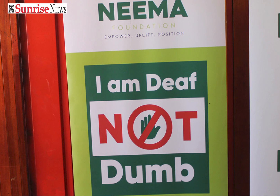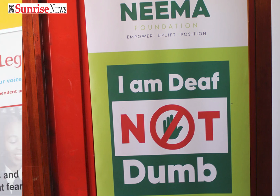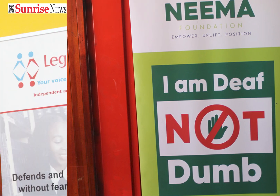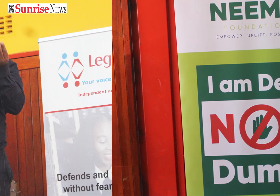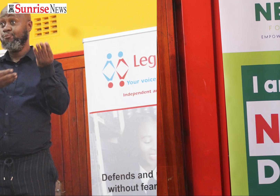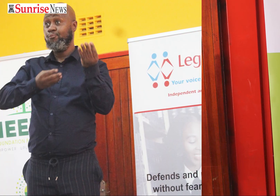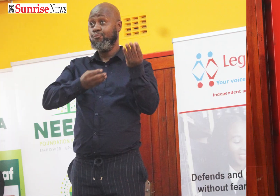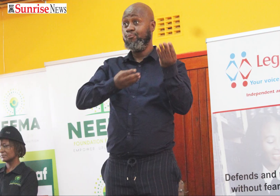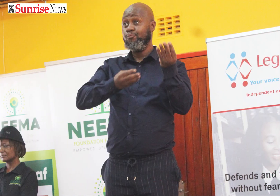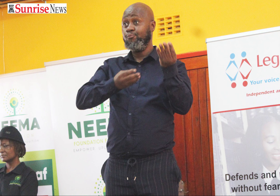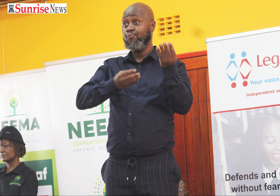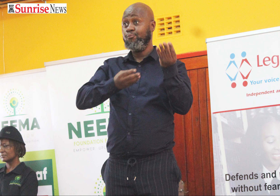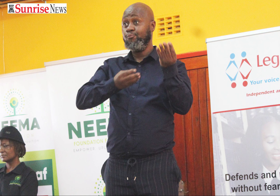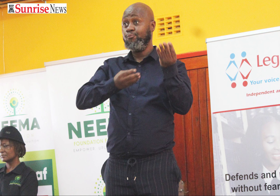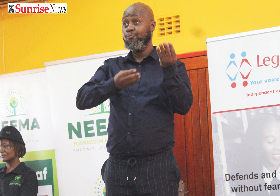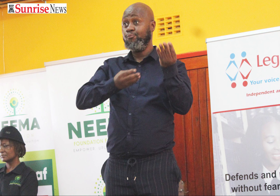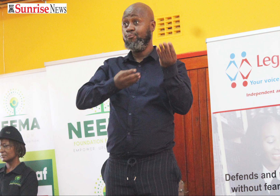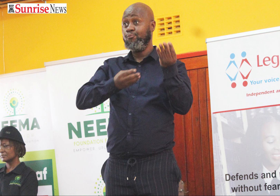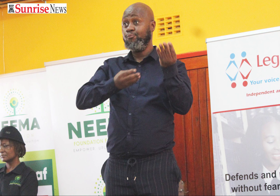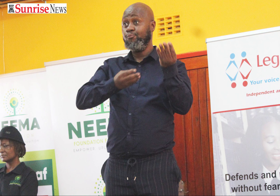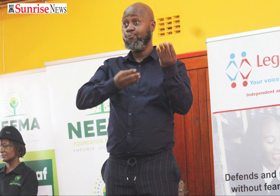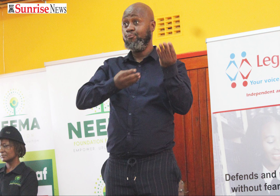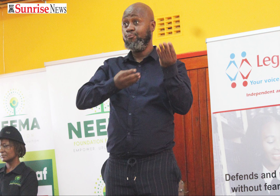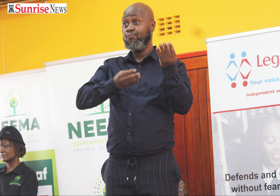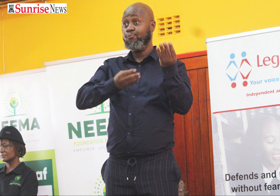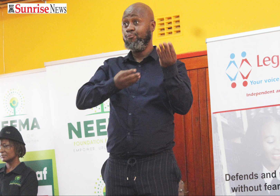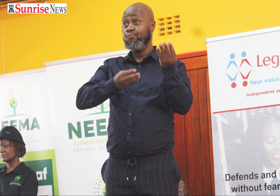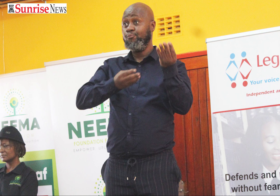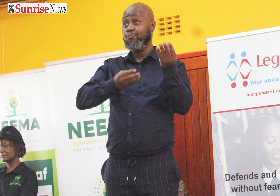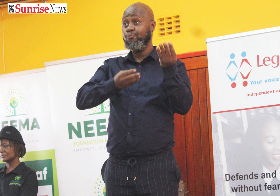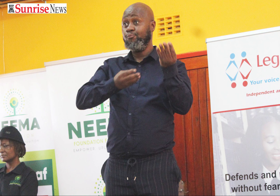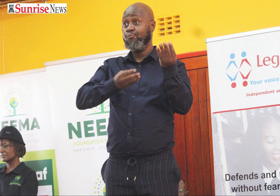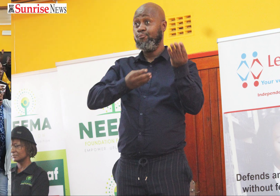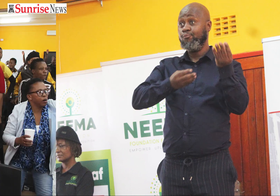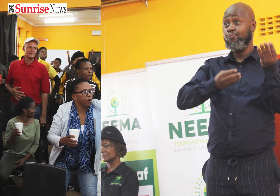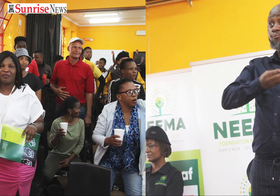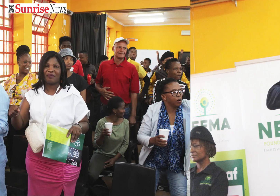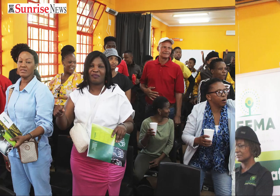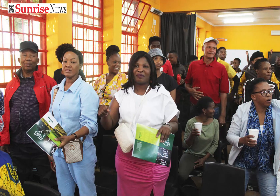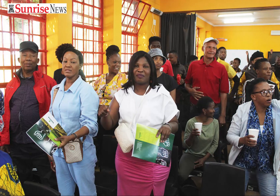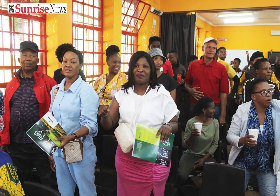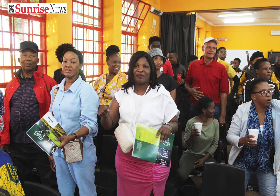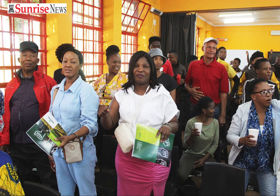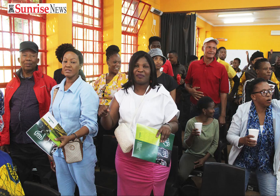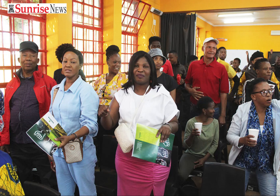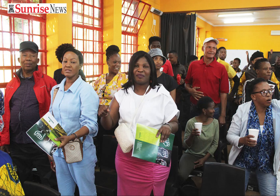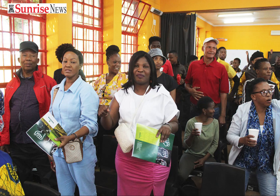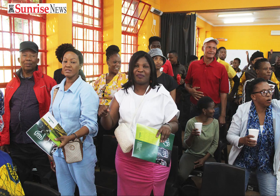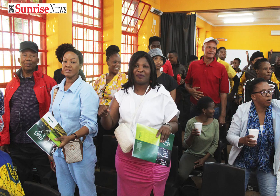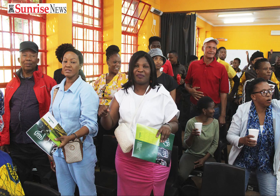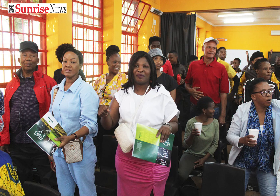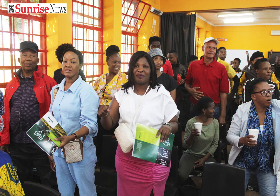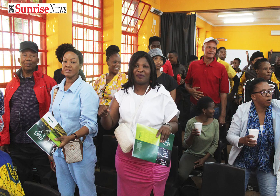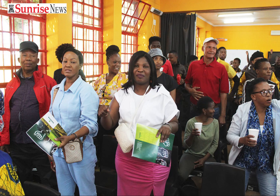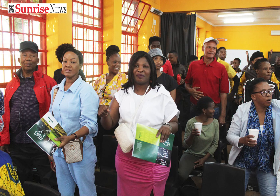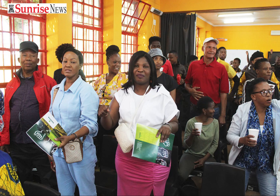person who's witnessing GBV. So if you witness your parents fighting, you're also able to say, I